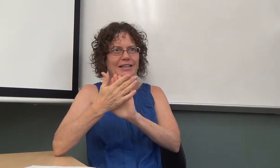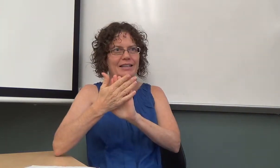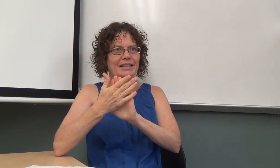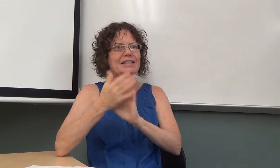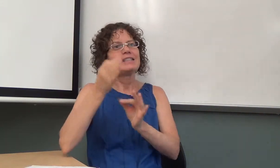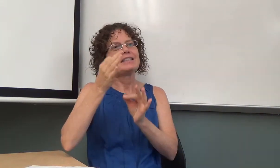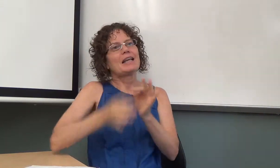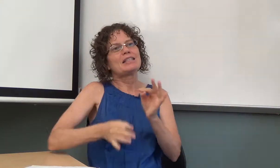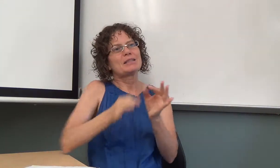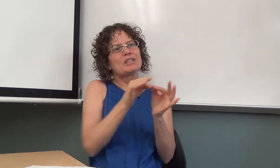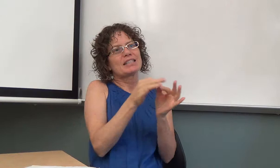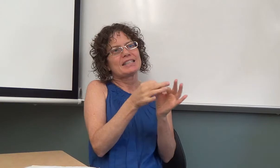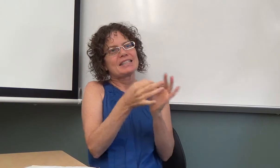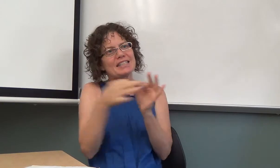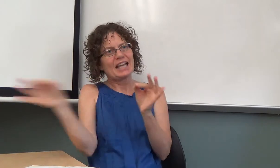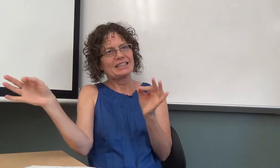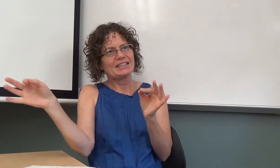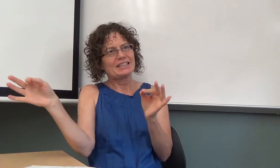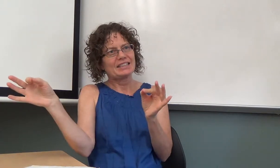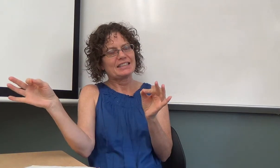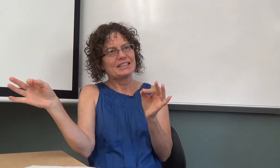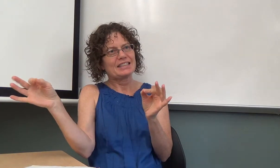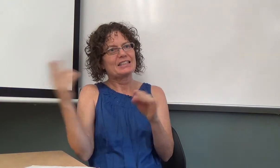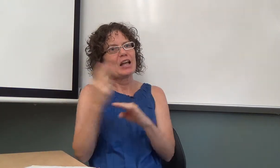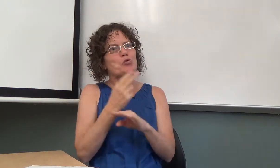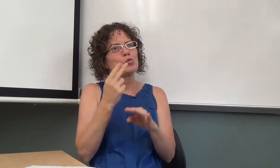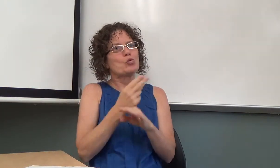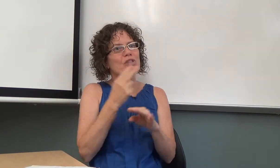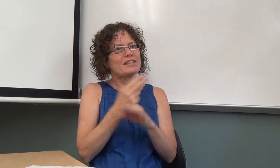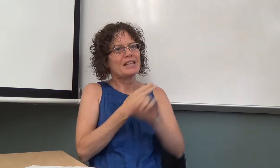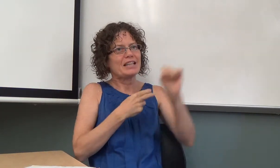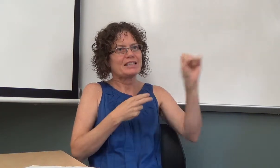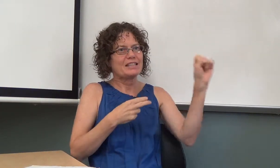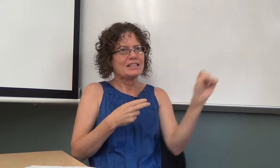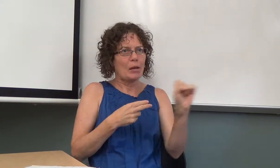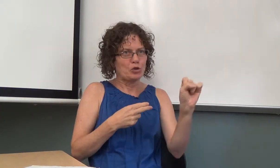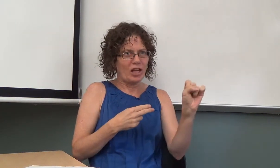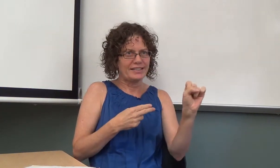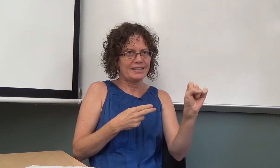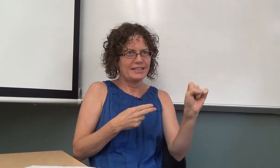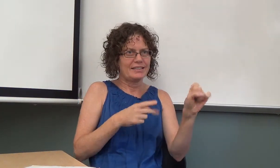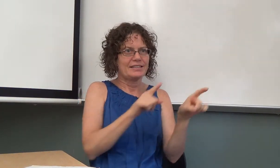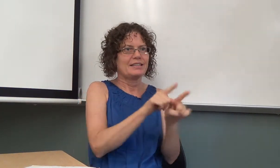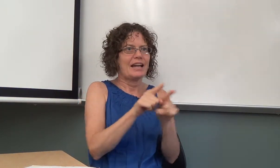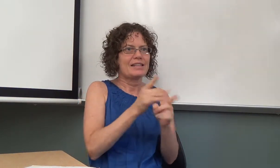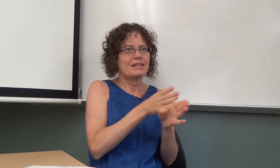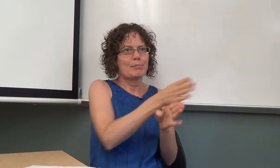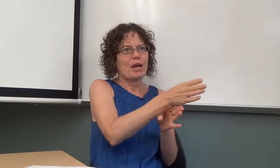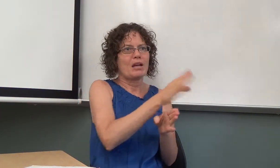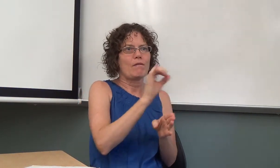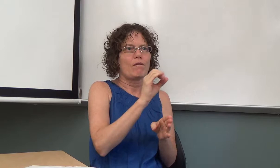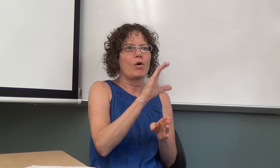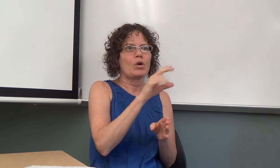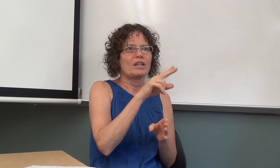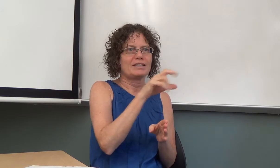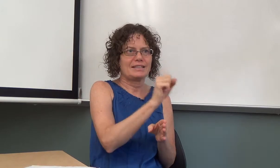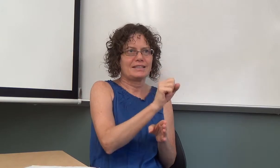simple sentence that uses a subject as the main focus other than